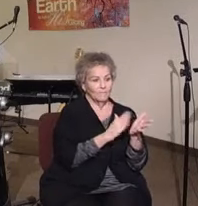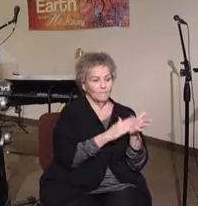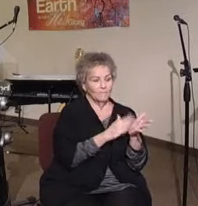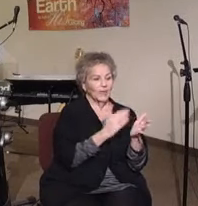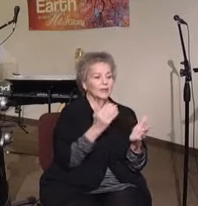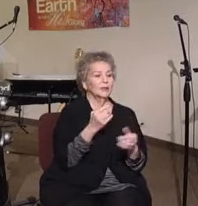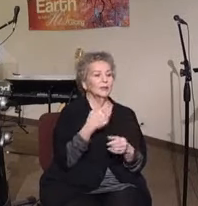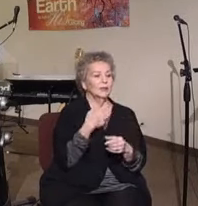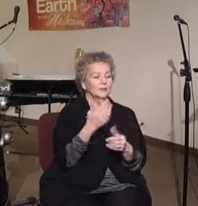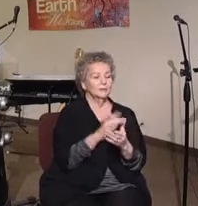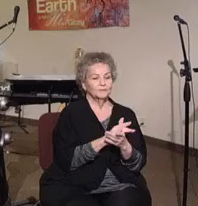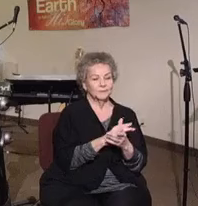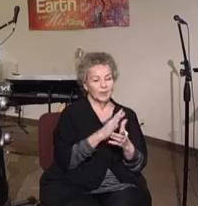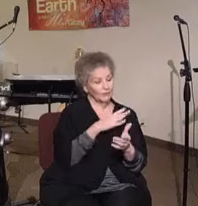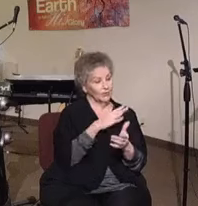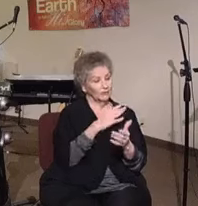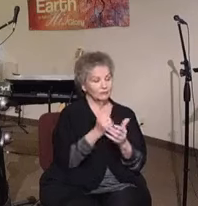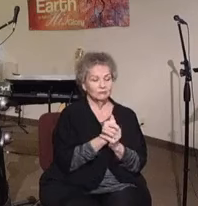I'm just fine.